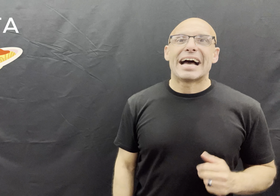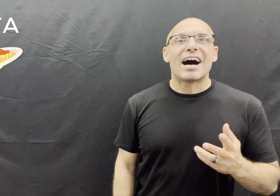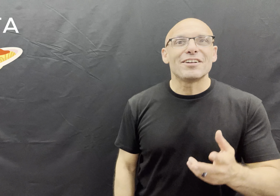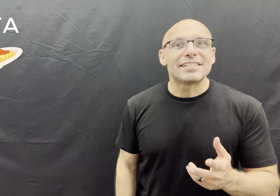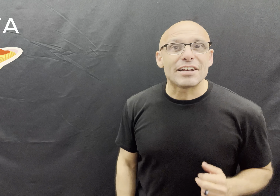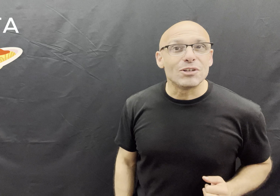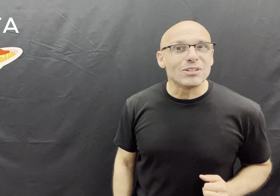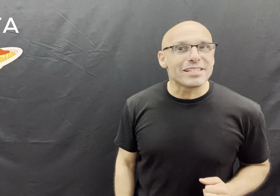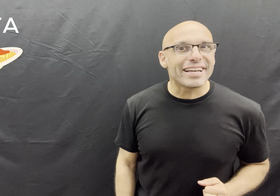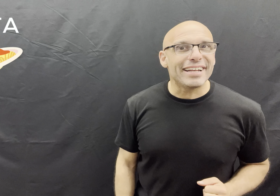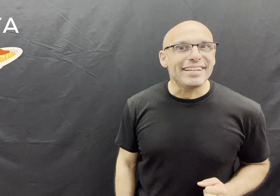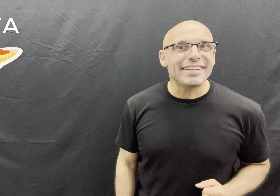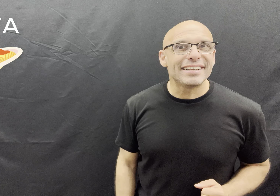do you sign noodles again?